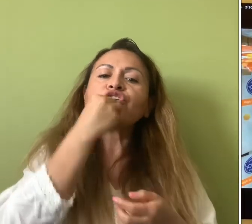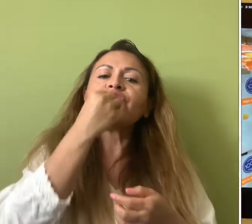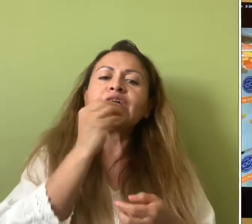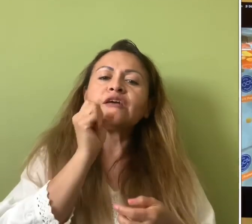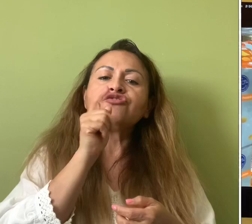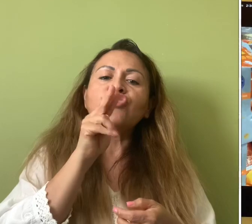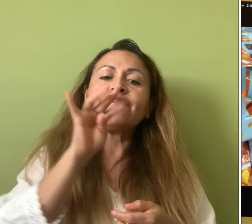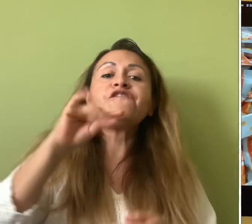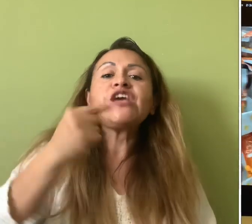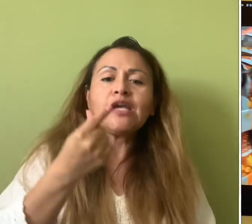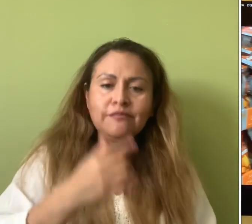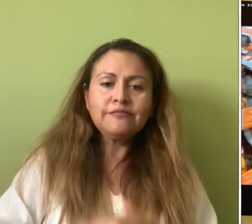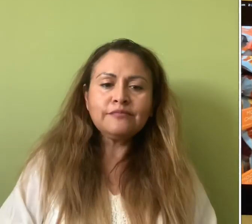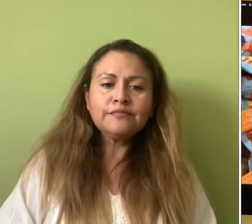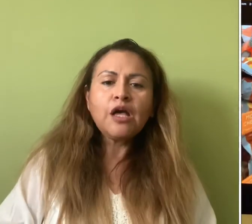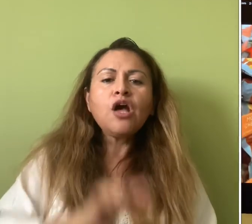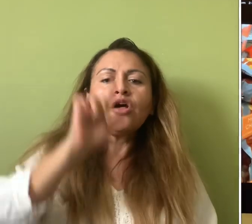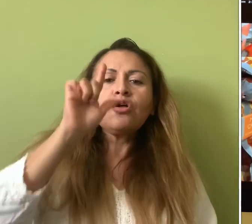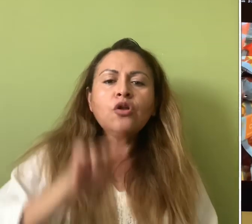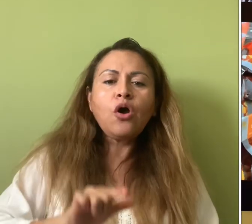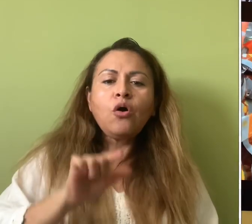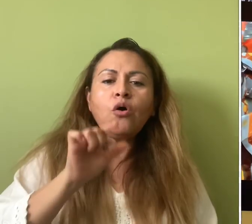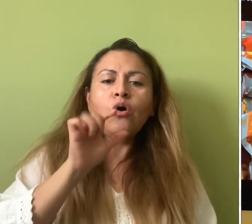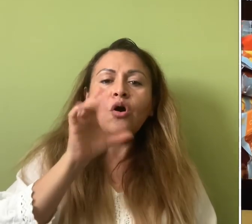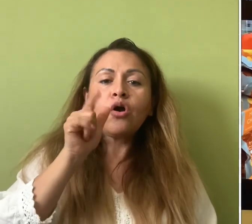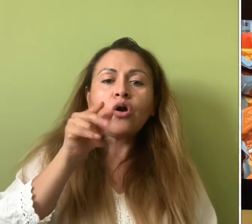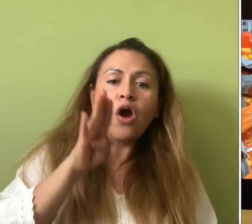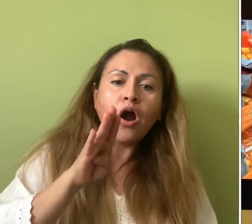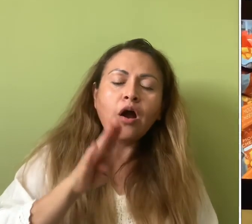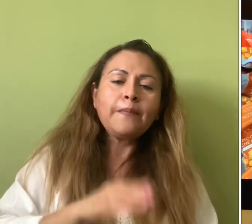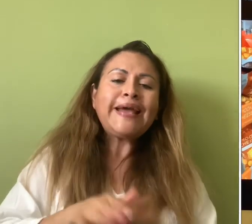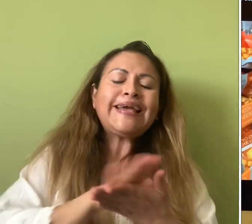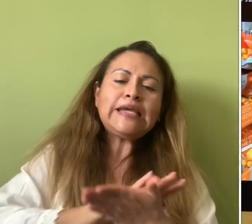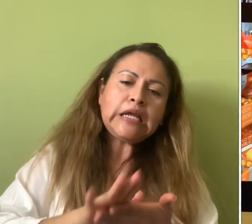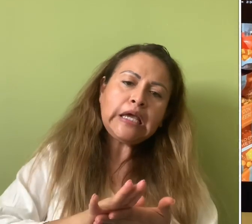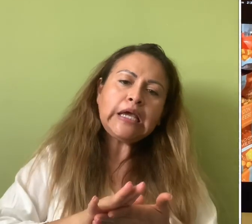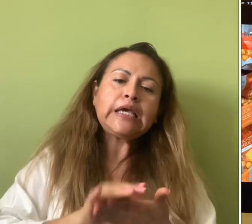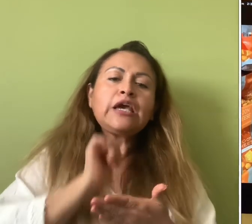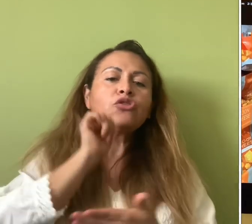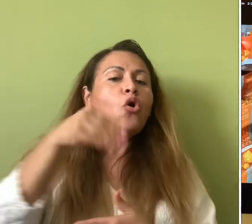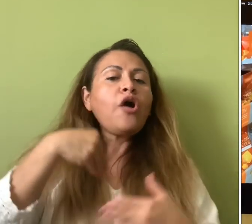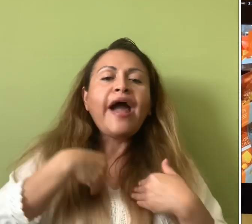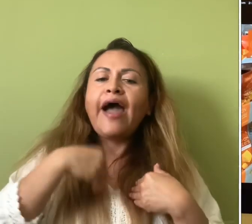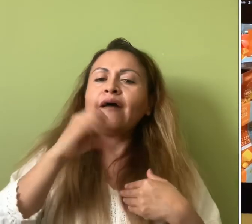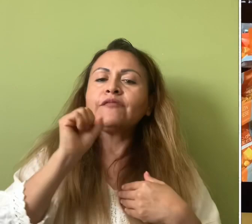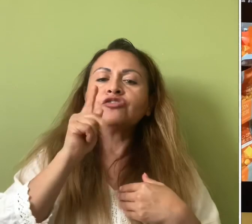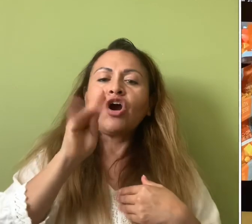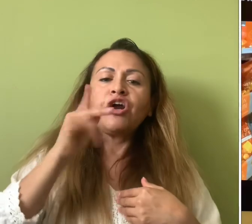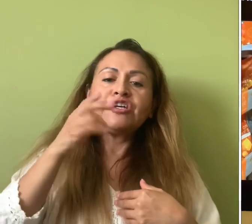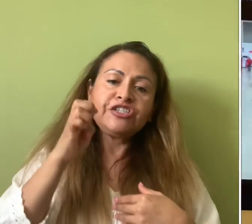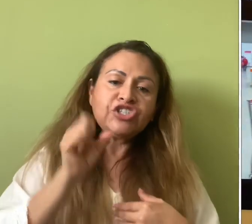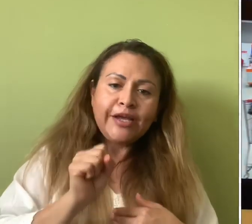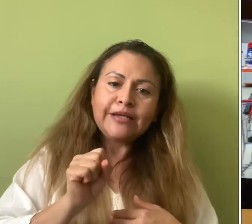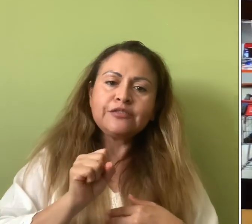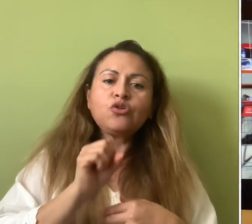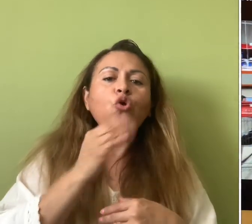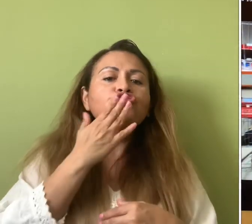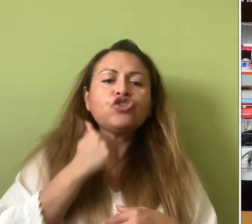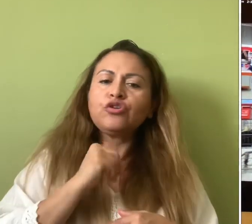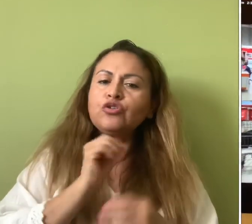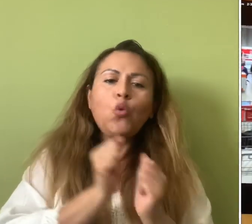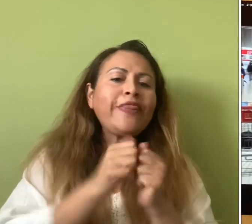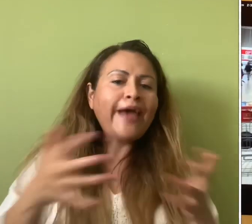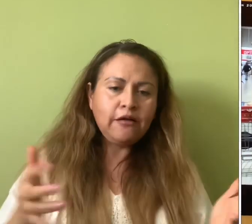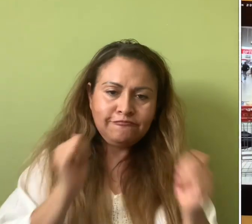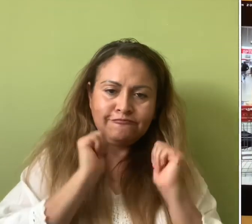because they're clean, they're low carb, and they're not gonna fill you up with starches and sugar and stuff like that. This is the real deal. So